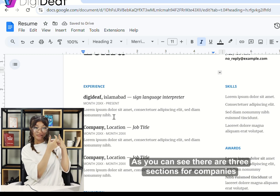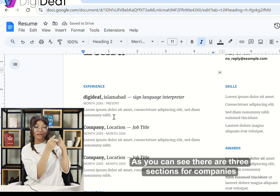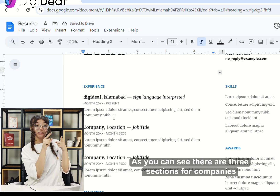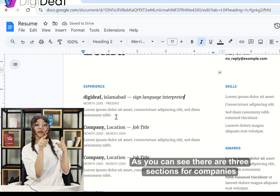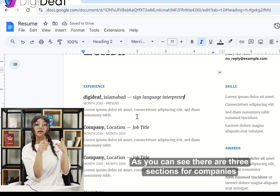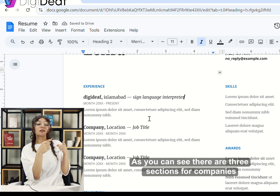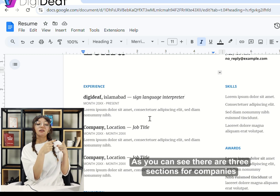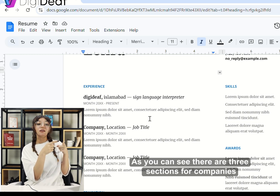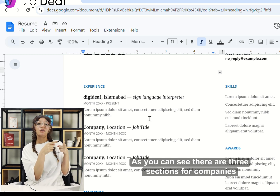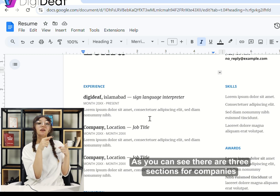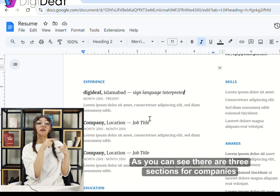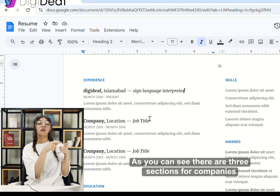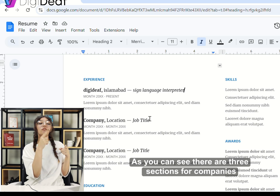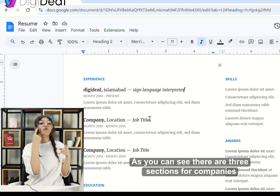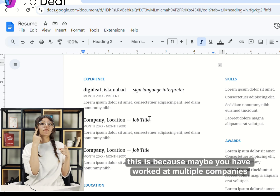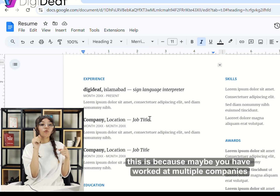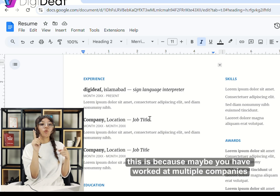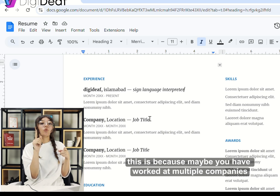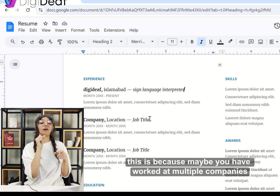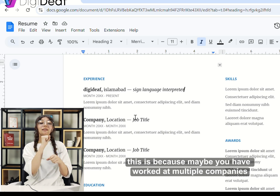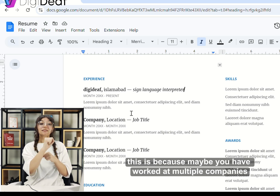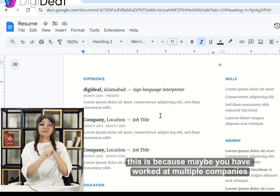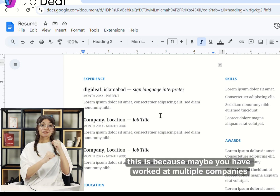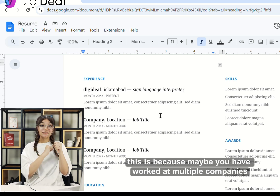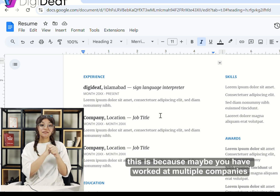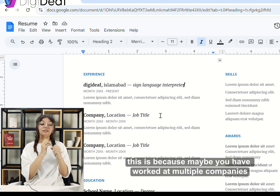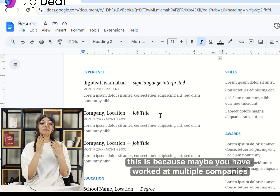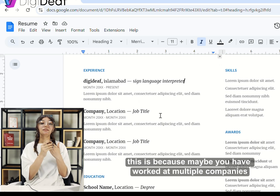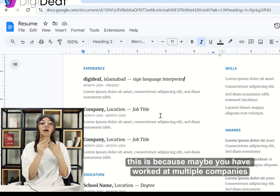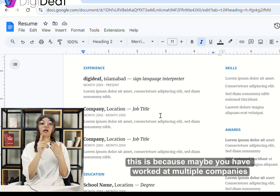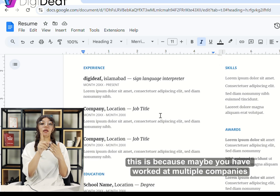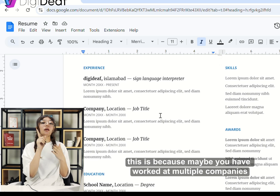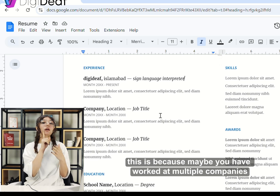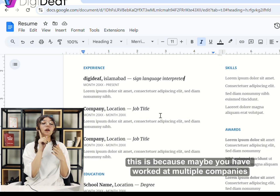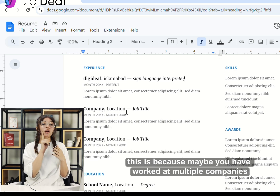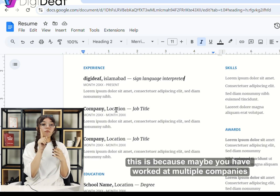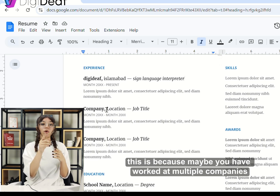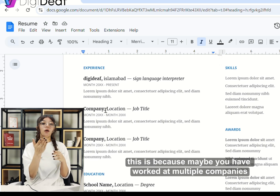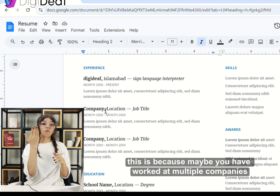companies. This is because maybe you have worked at multiple companies.